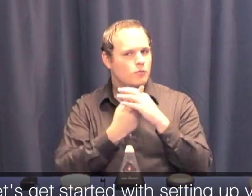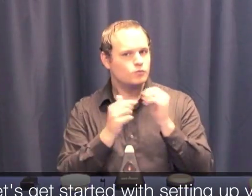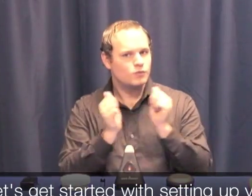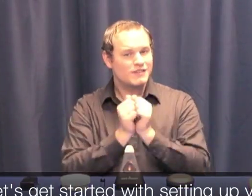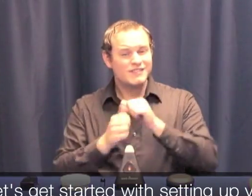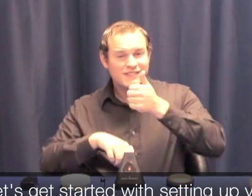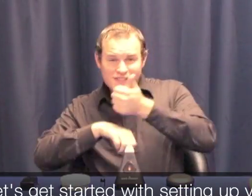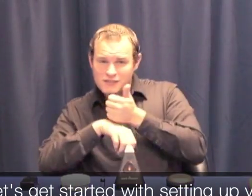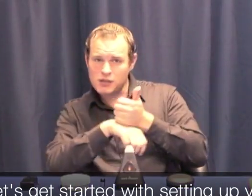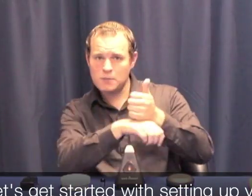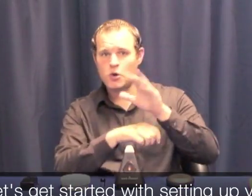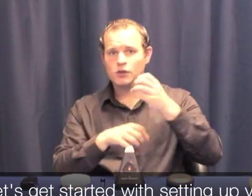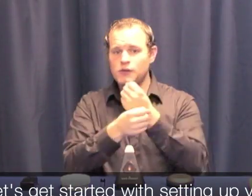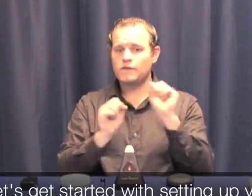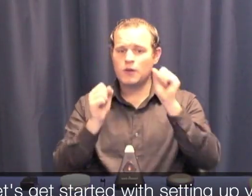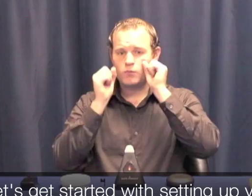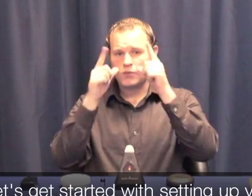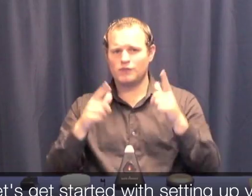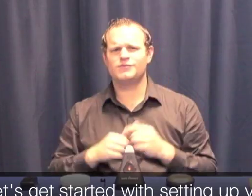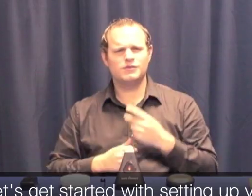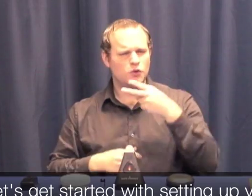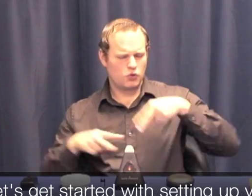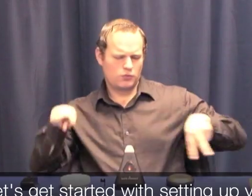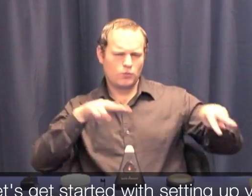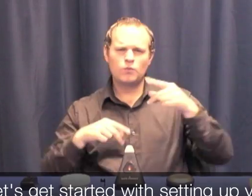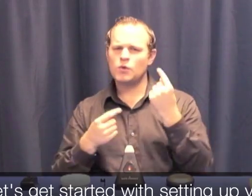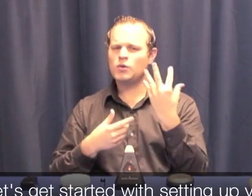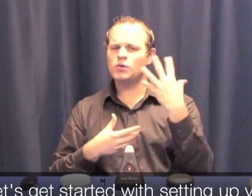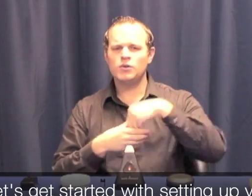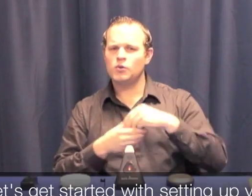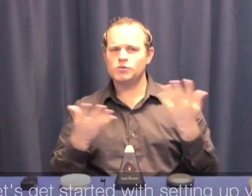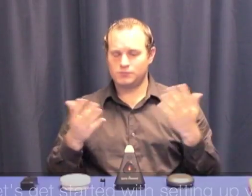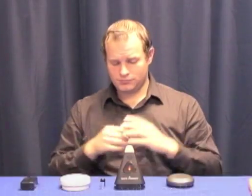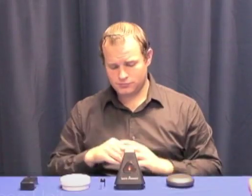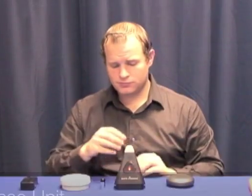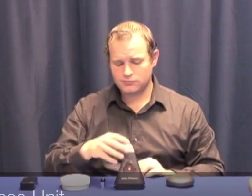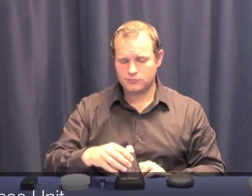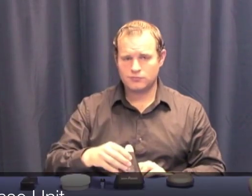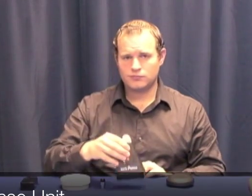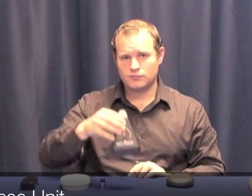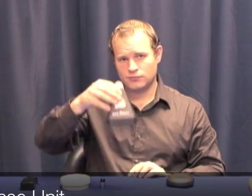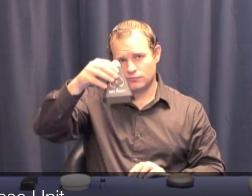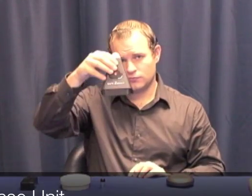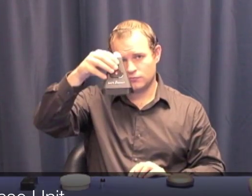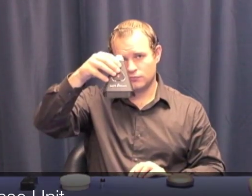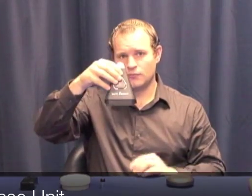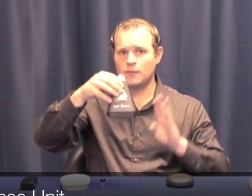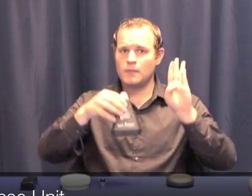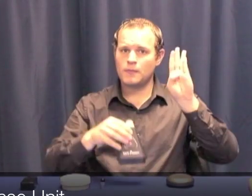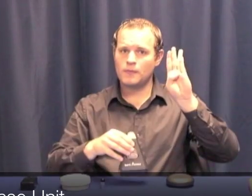Now let's get started with setting up your SafeAwake by looking at what comes with it. The base